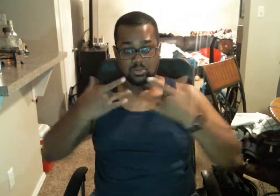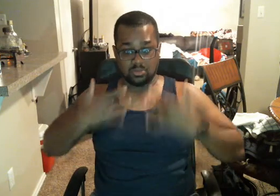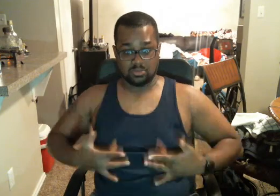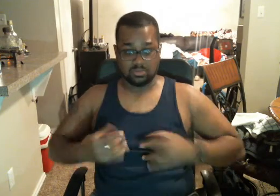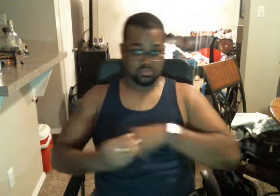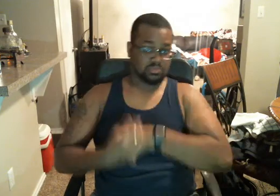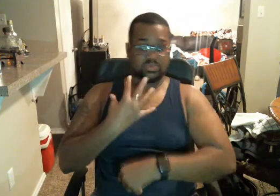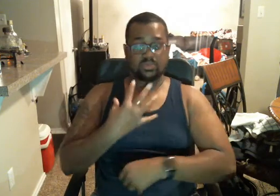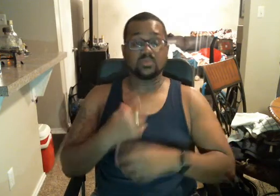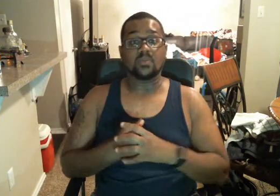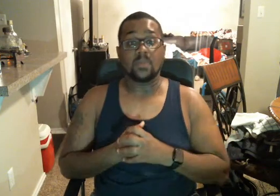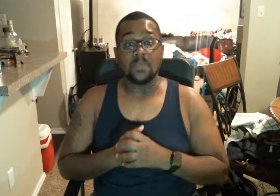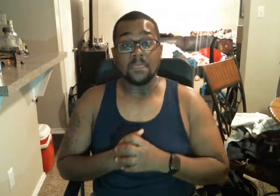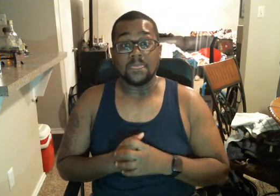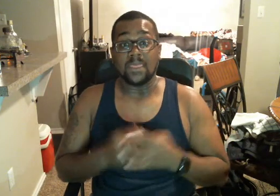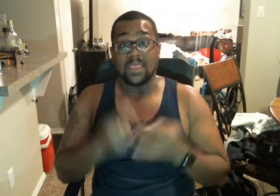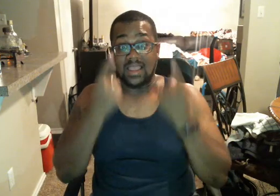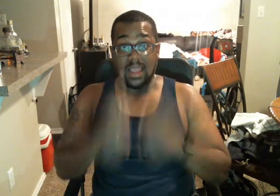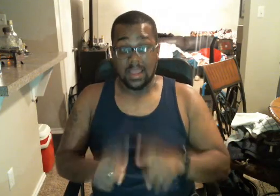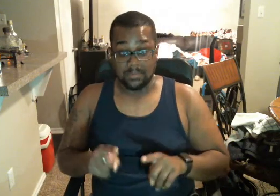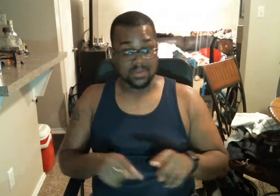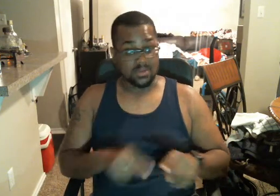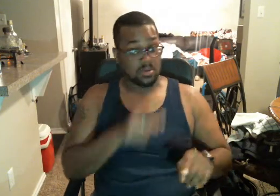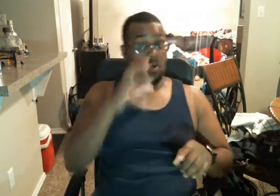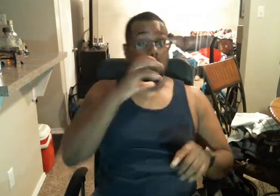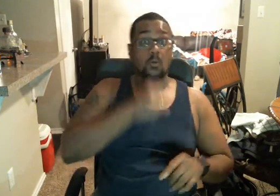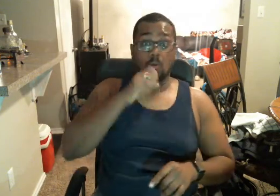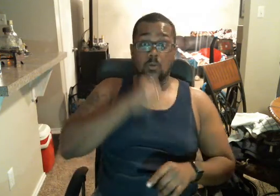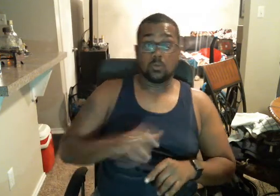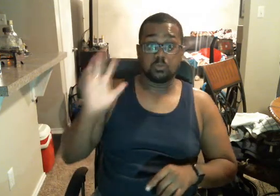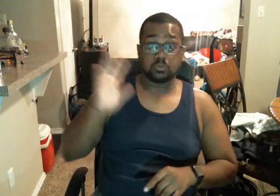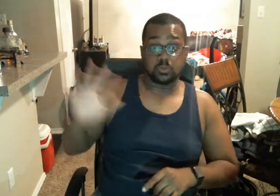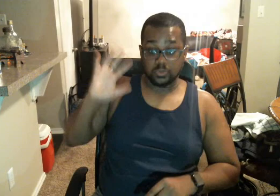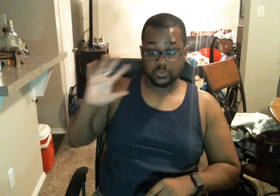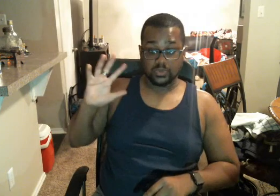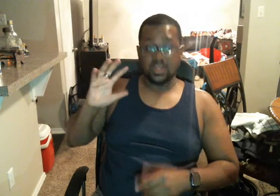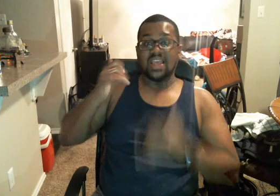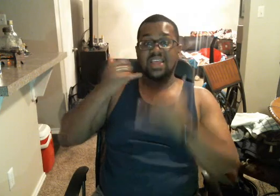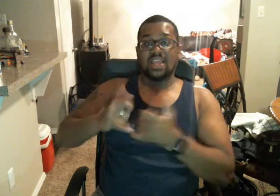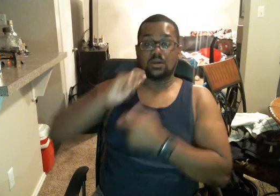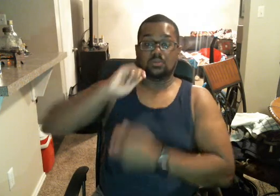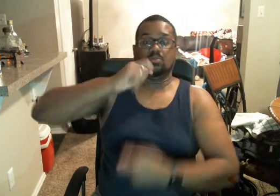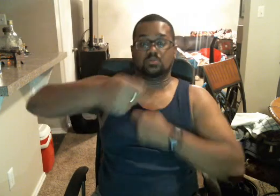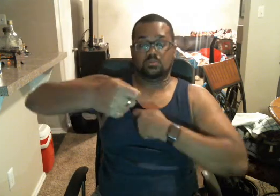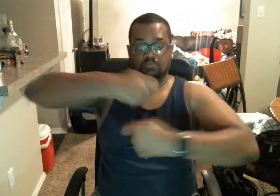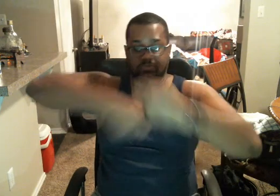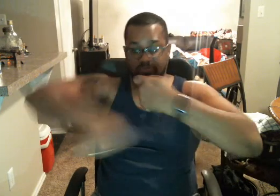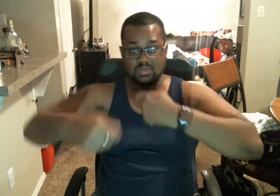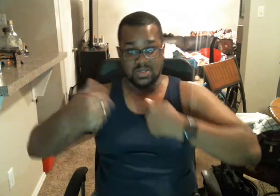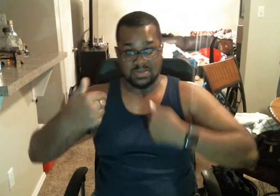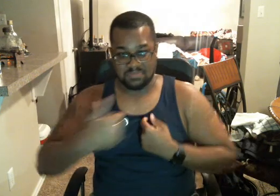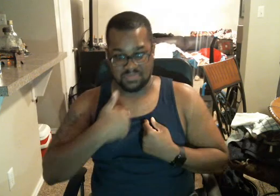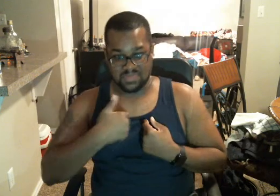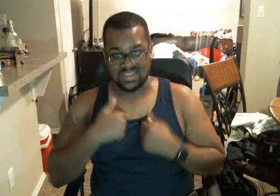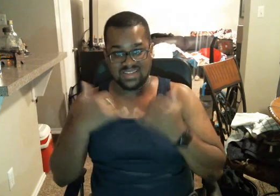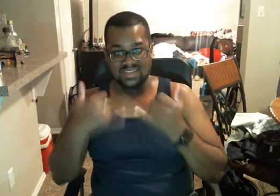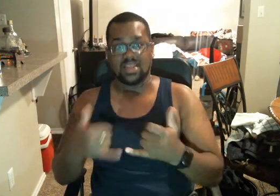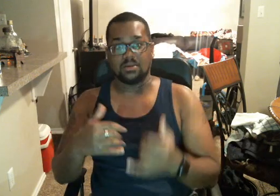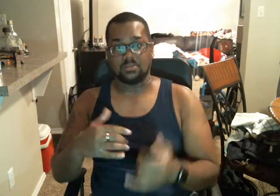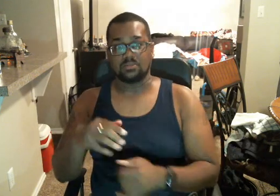with me, Michael. And I hated that person. I hated that